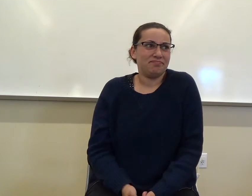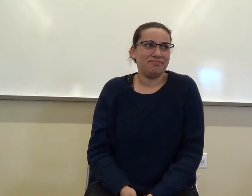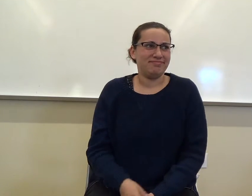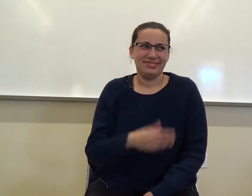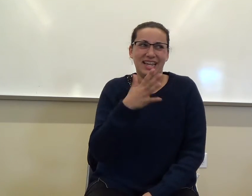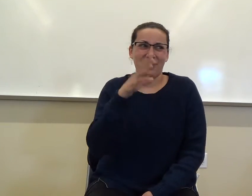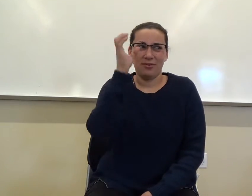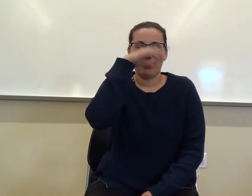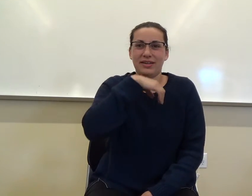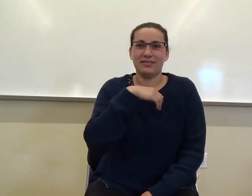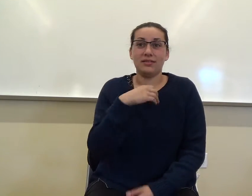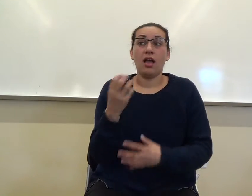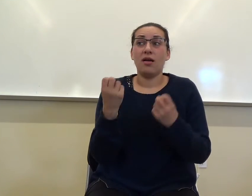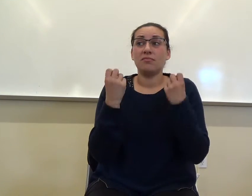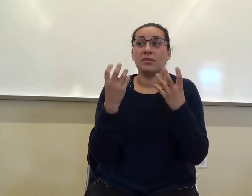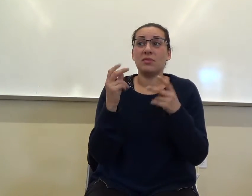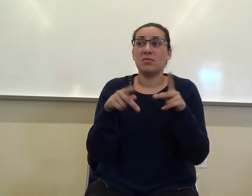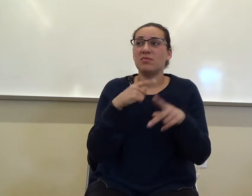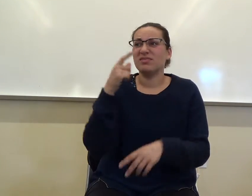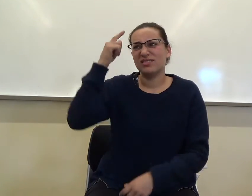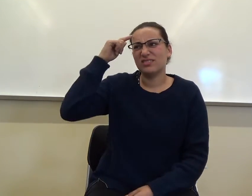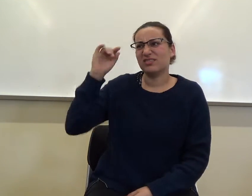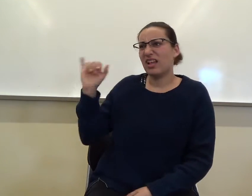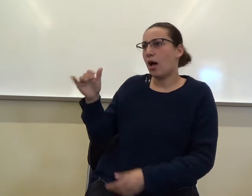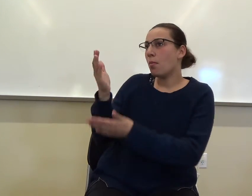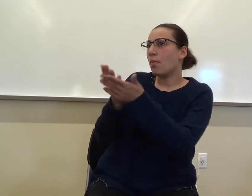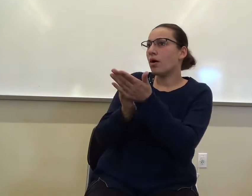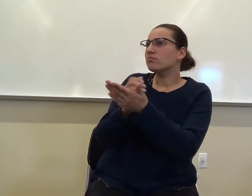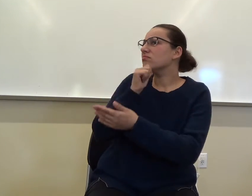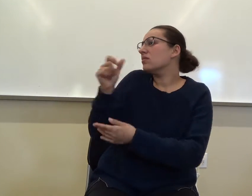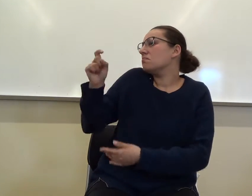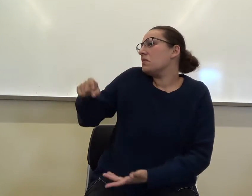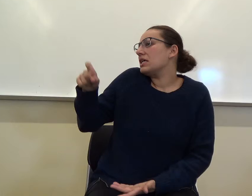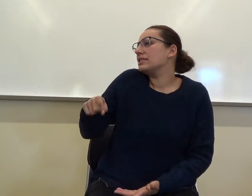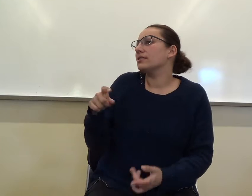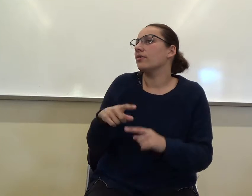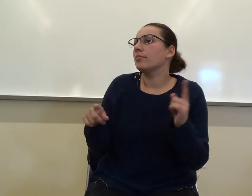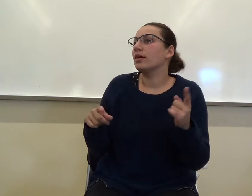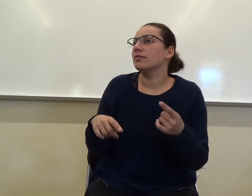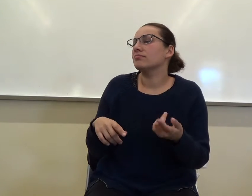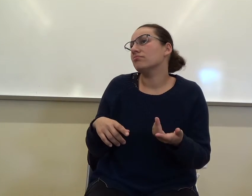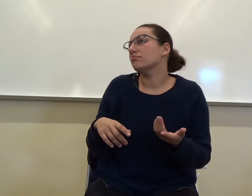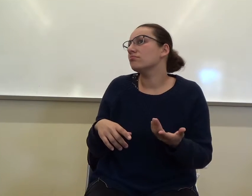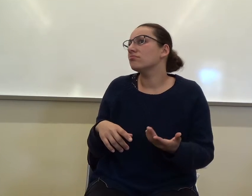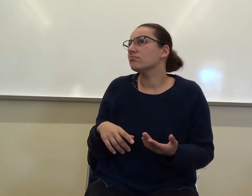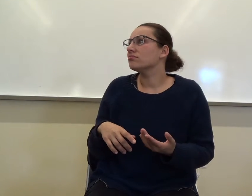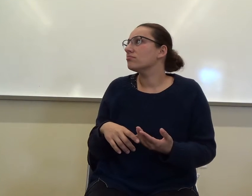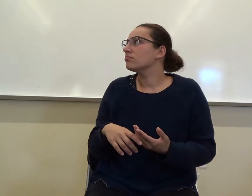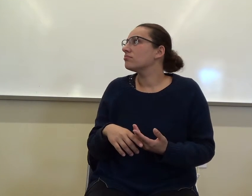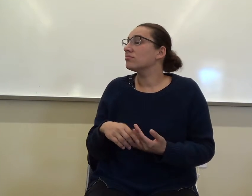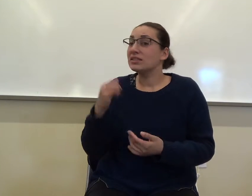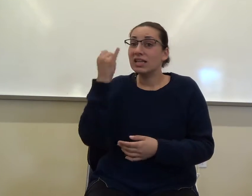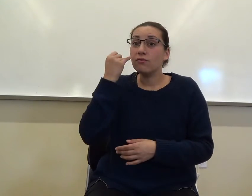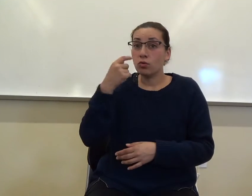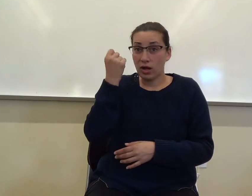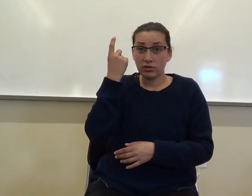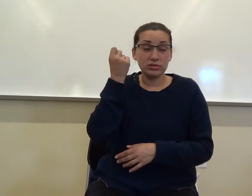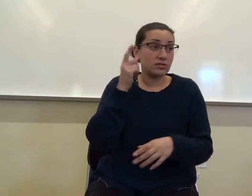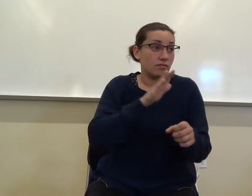was not necessary. So, yeah, so I told him better recognition of the parts will help you decide what to include in your summary.